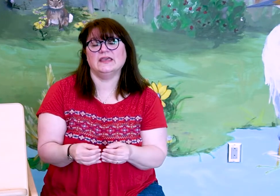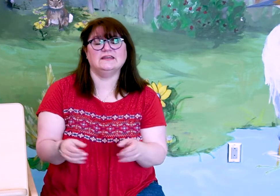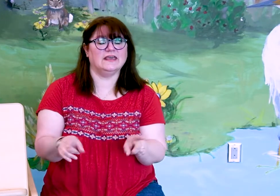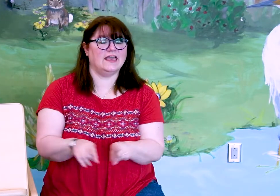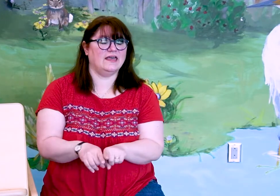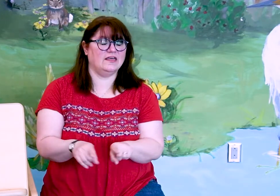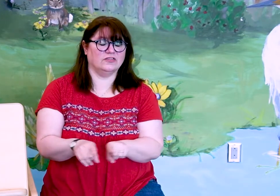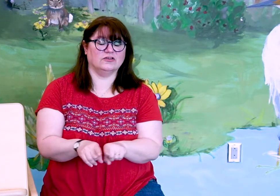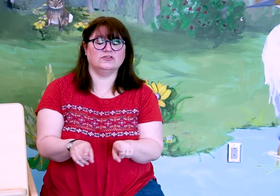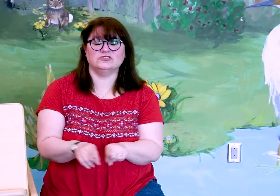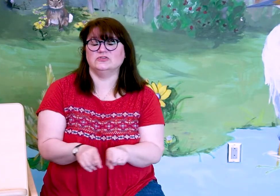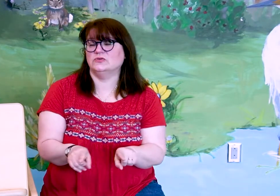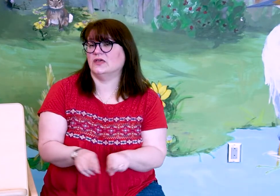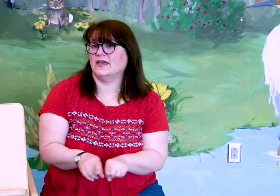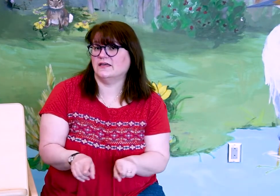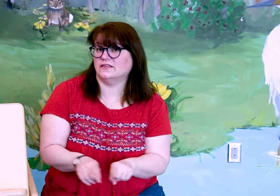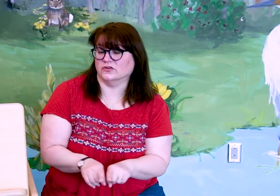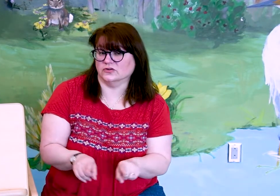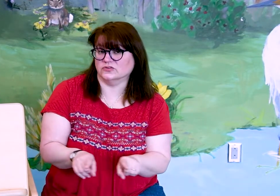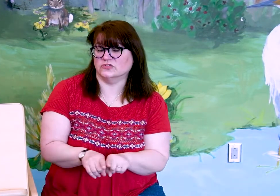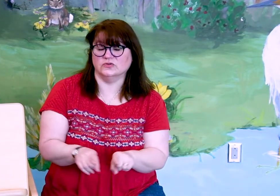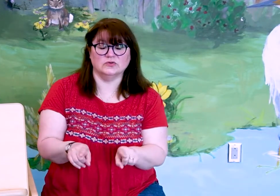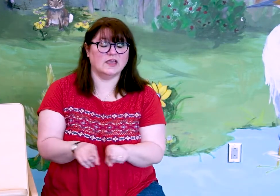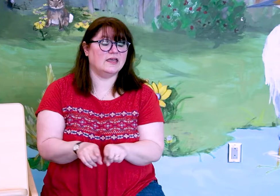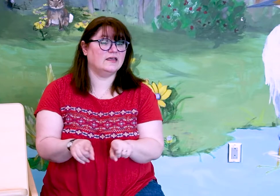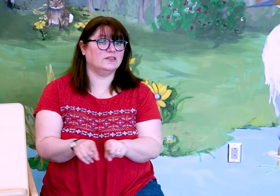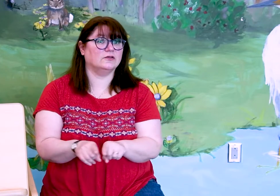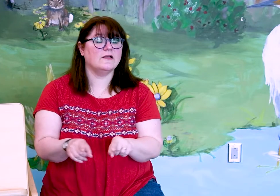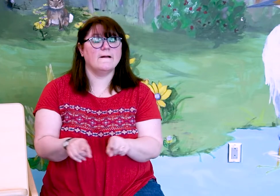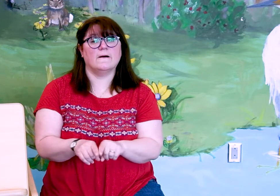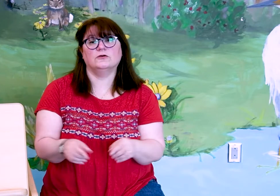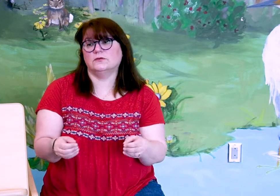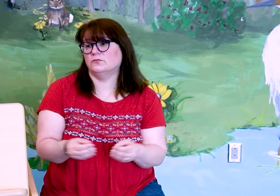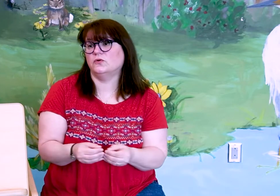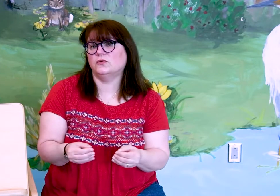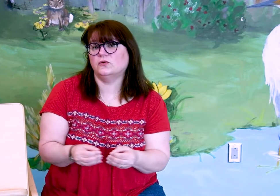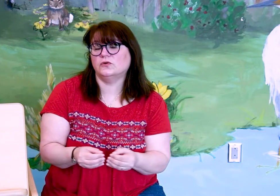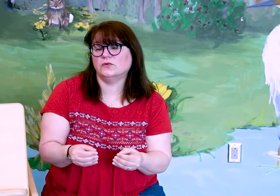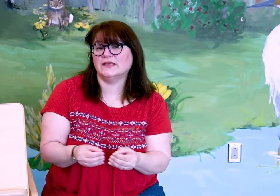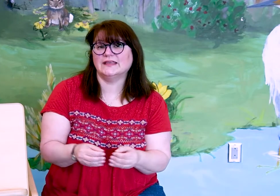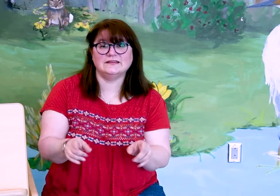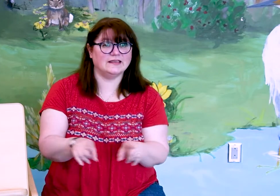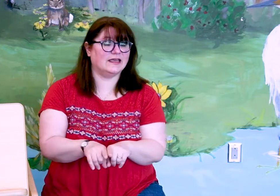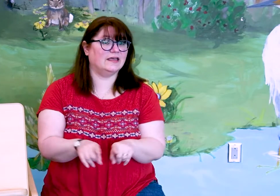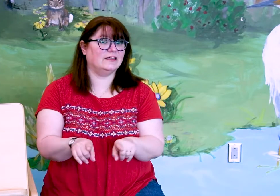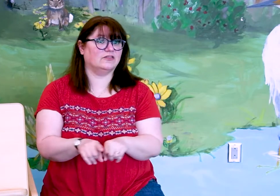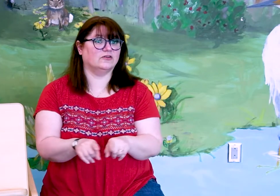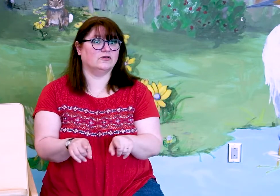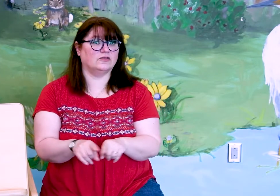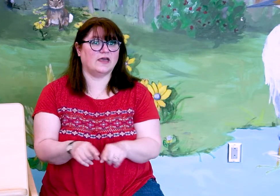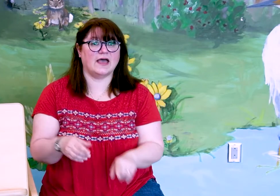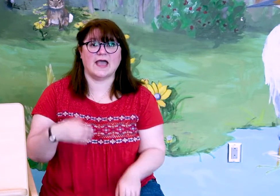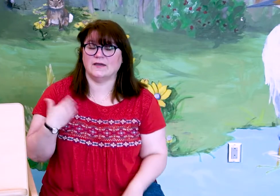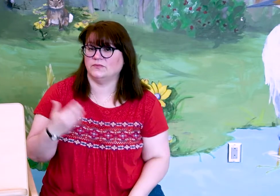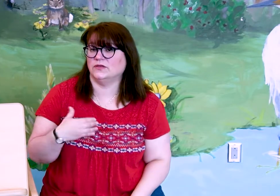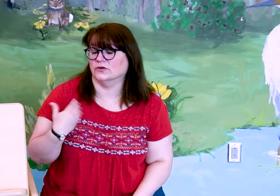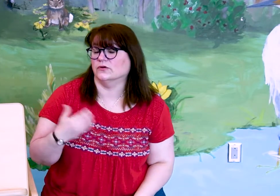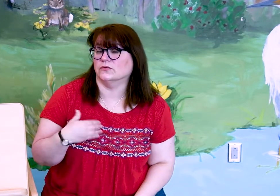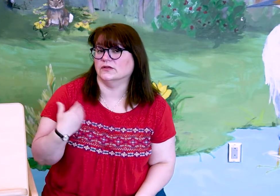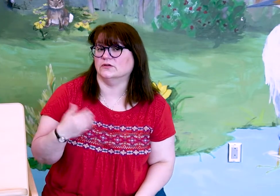get together, together, together. Oh the more we get together the happier we'll